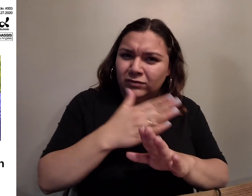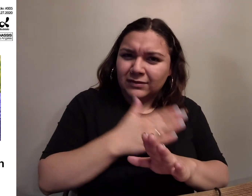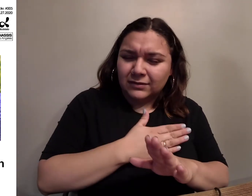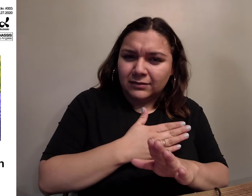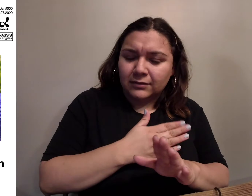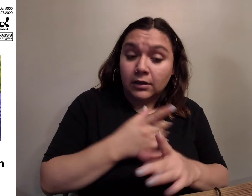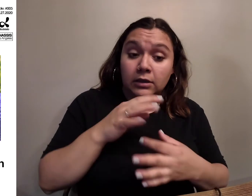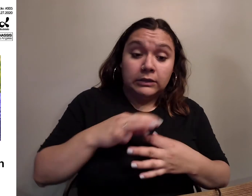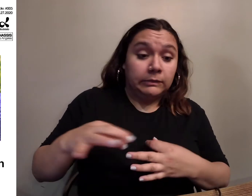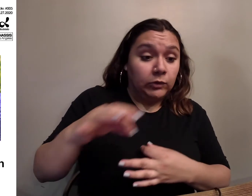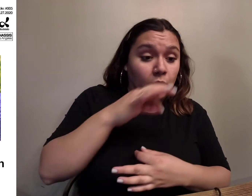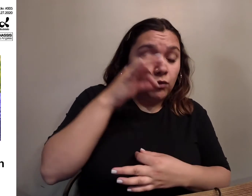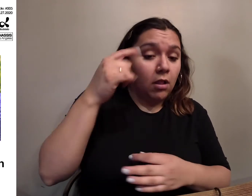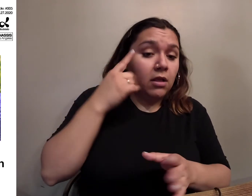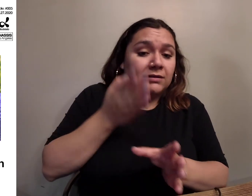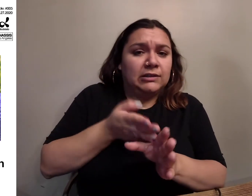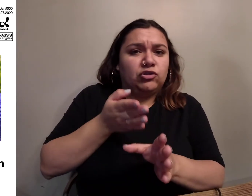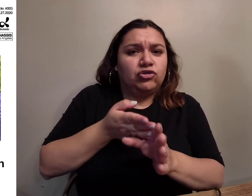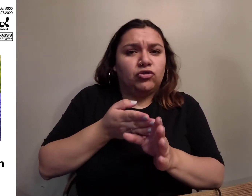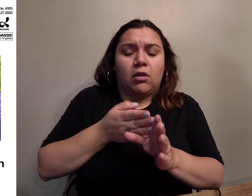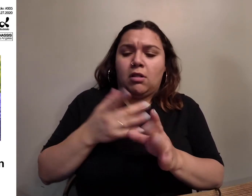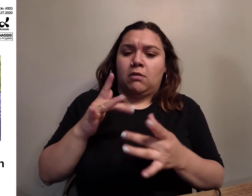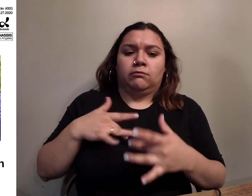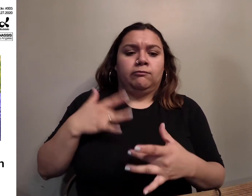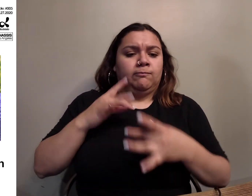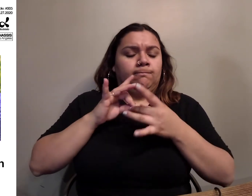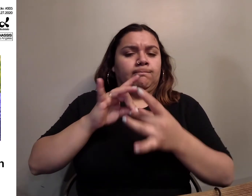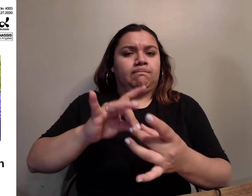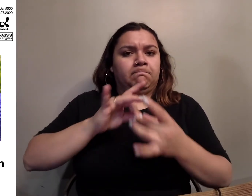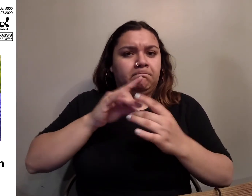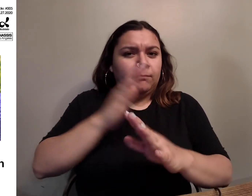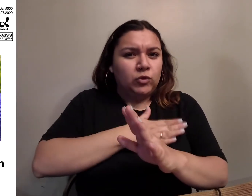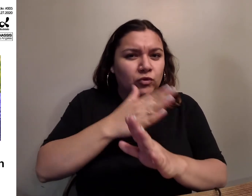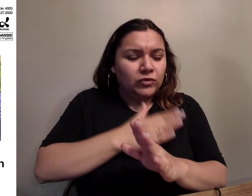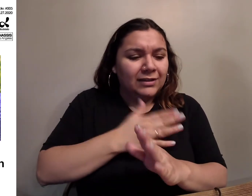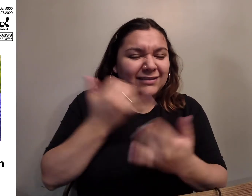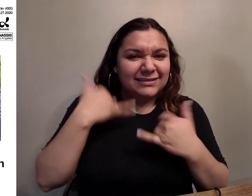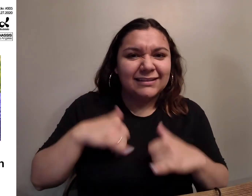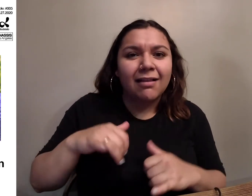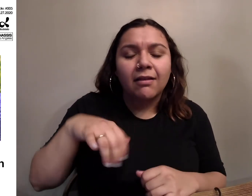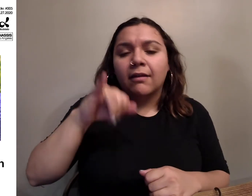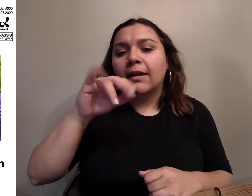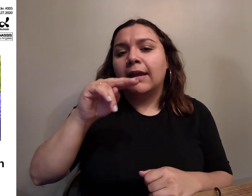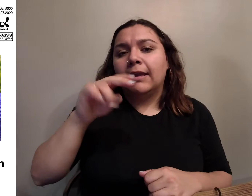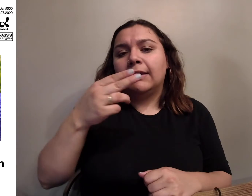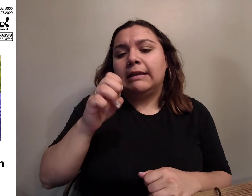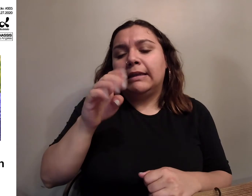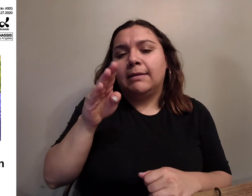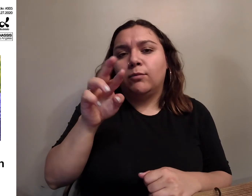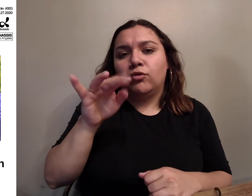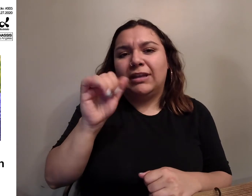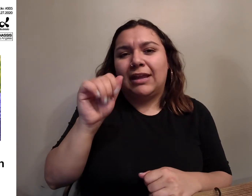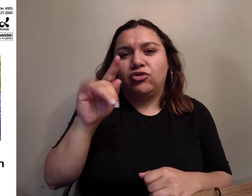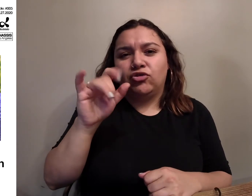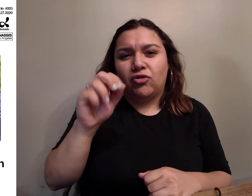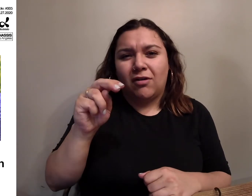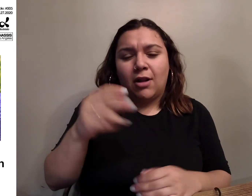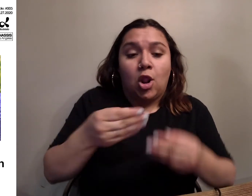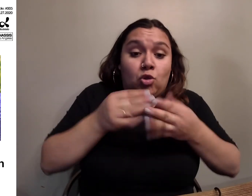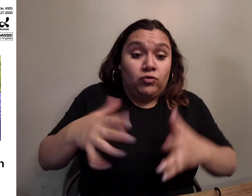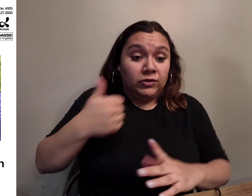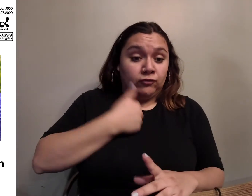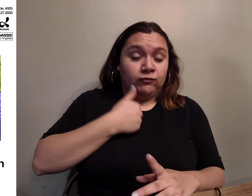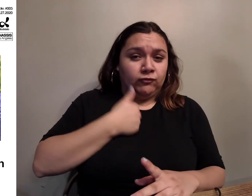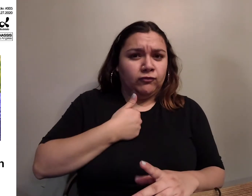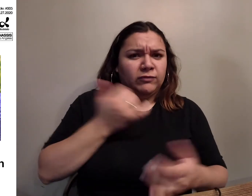spiritual and psychological depth, and even in inebriation and losing ourselves, and finding ourselves through